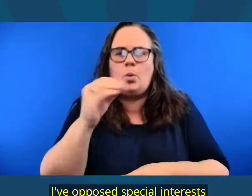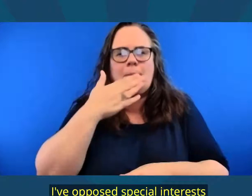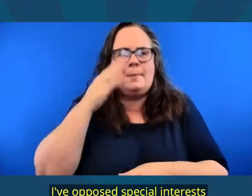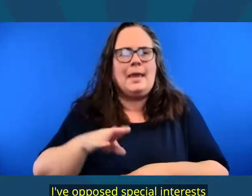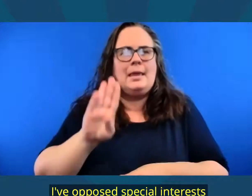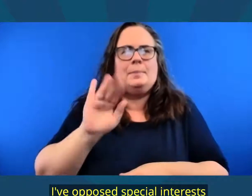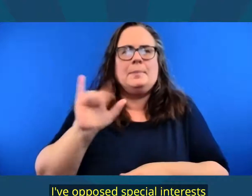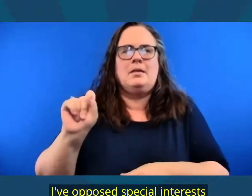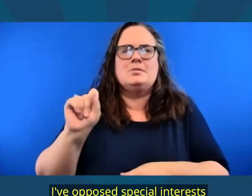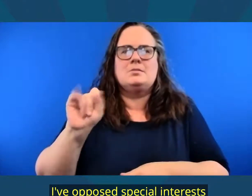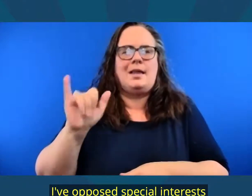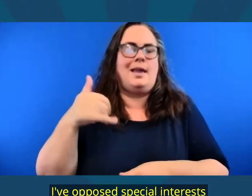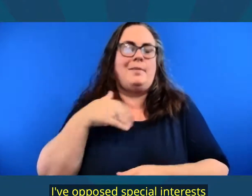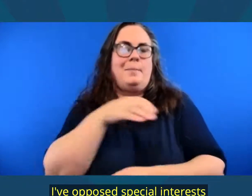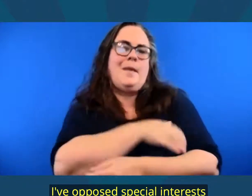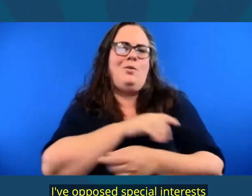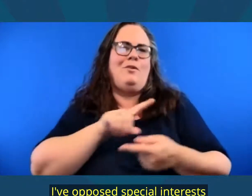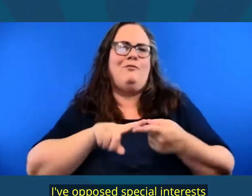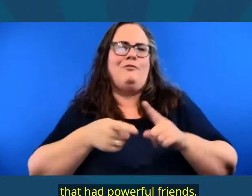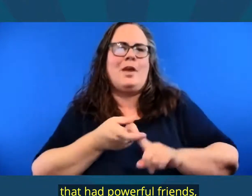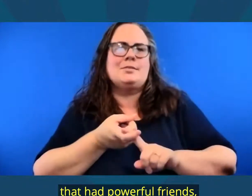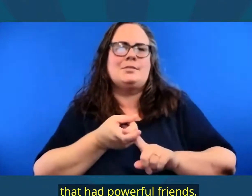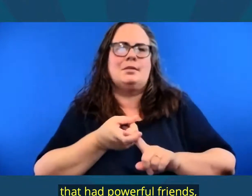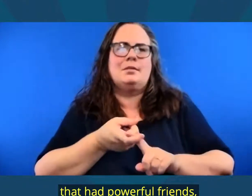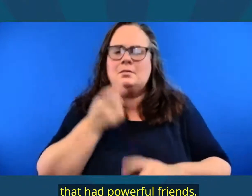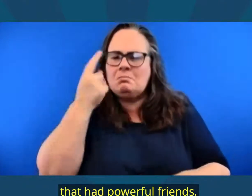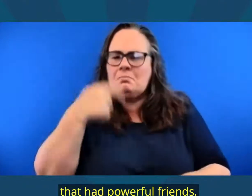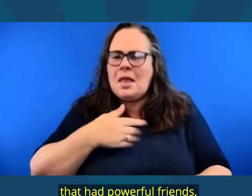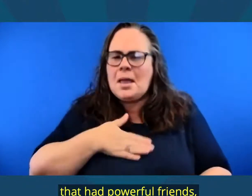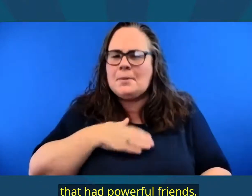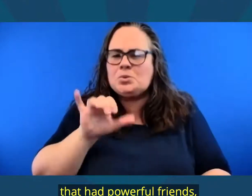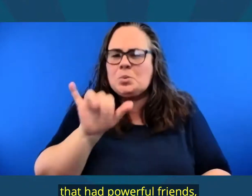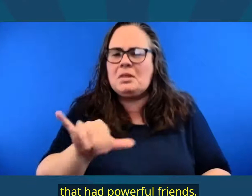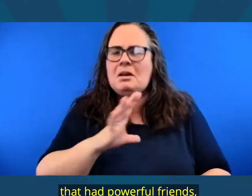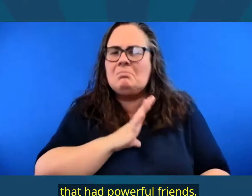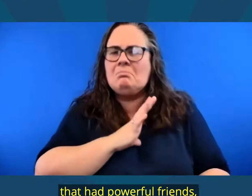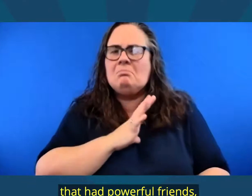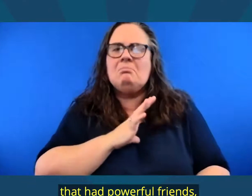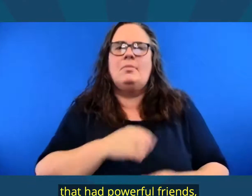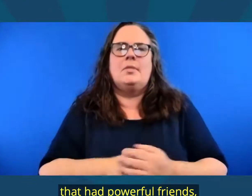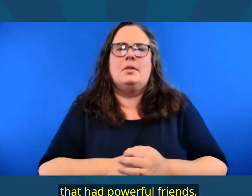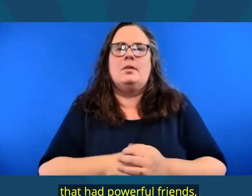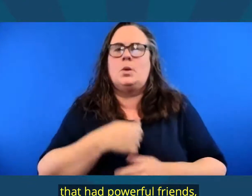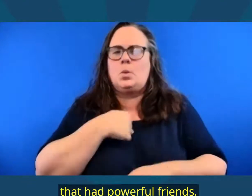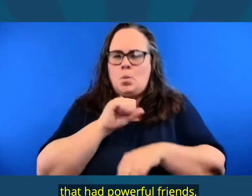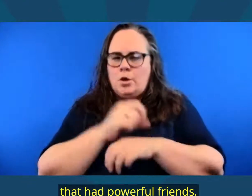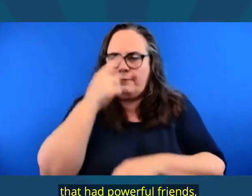special interests and voted no on bad bills that had powerful friends, but I'm happy to do